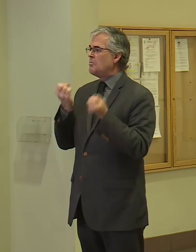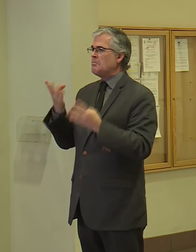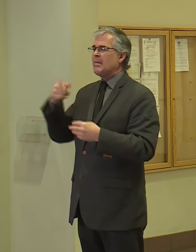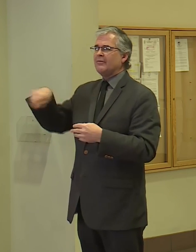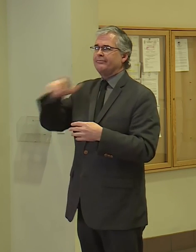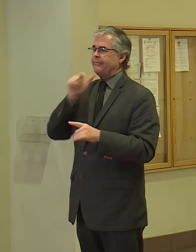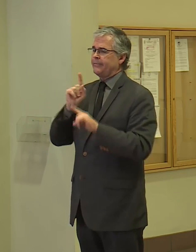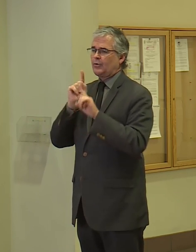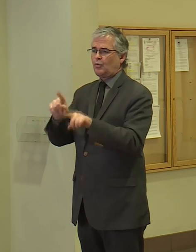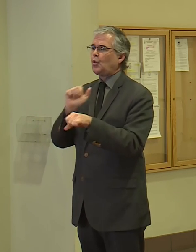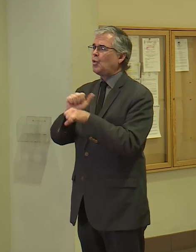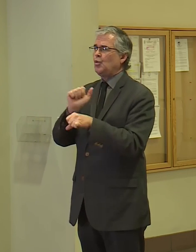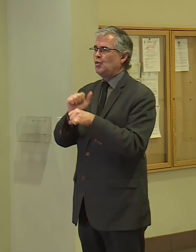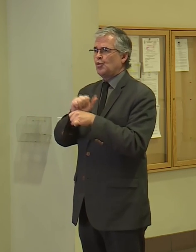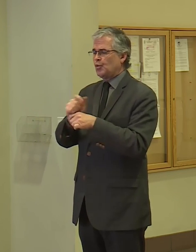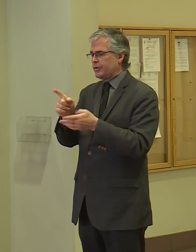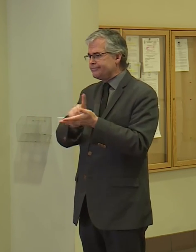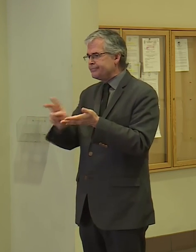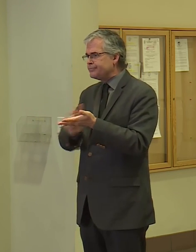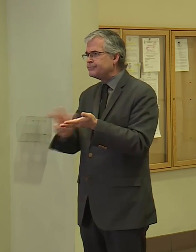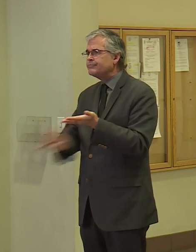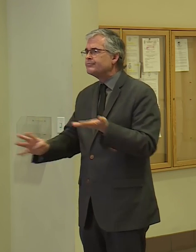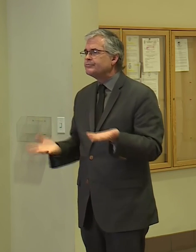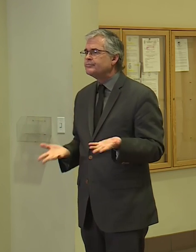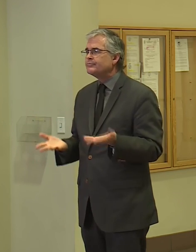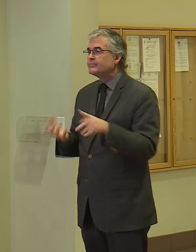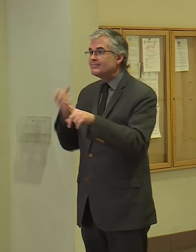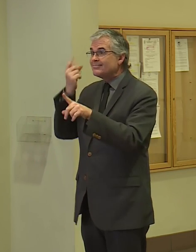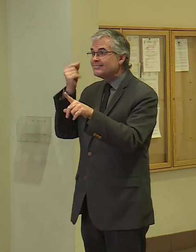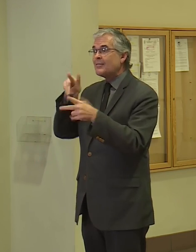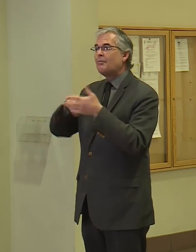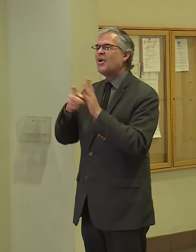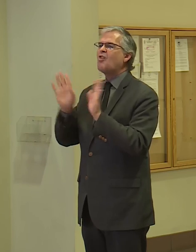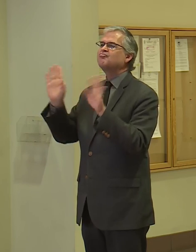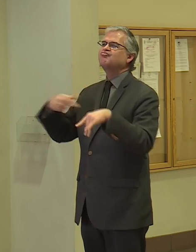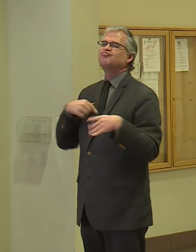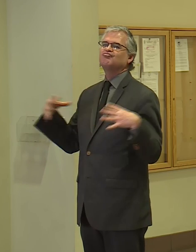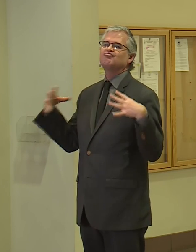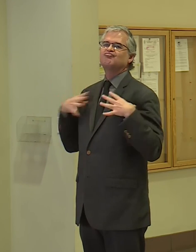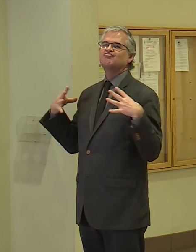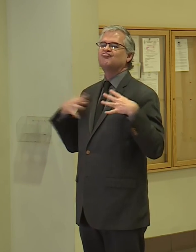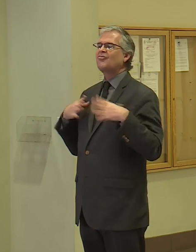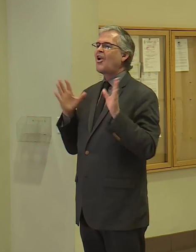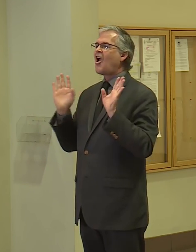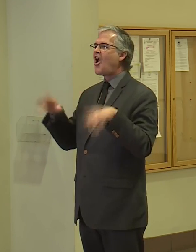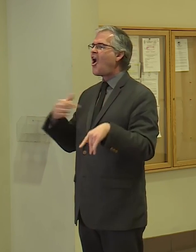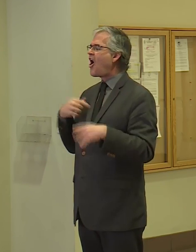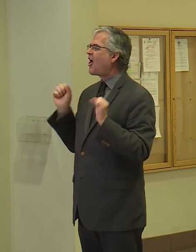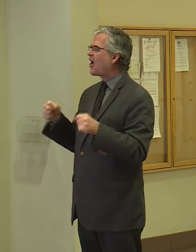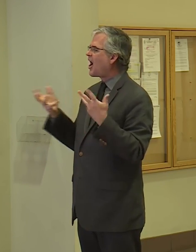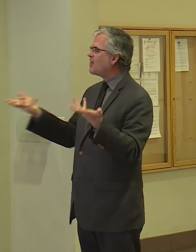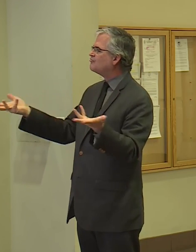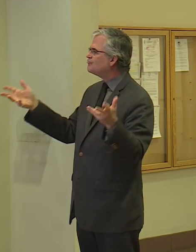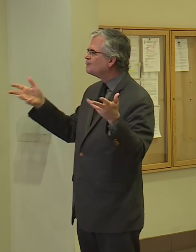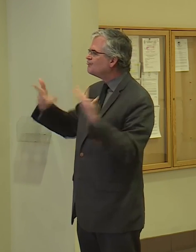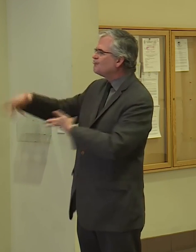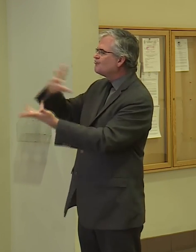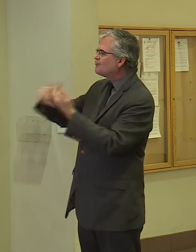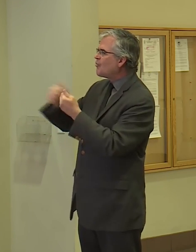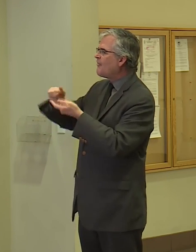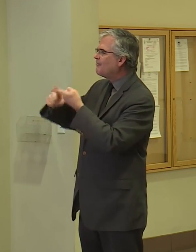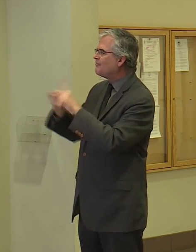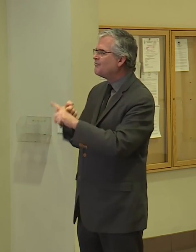sir work over the next few weeks this is not a vacation and it's not a time to catch up with friends it's definitely